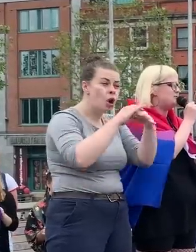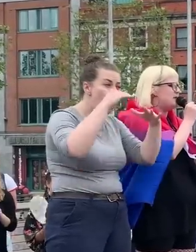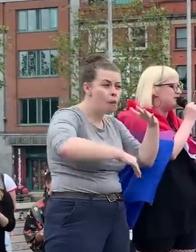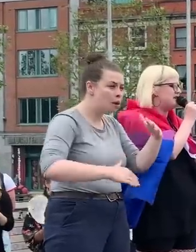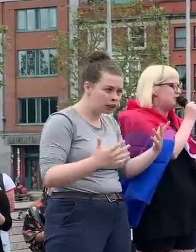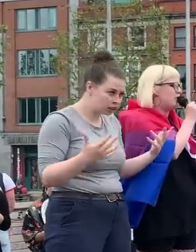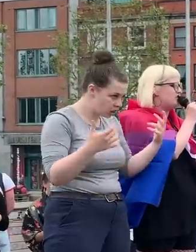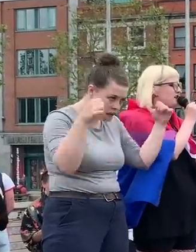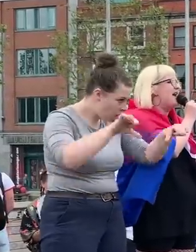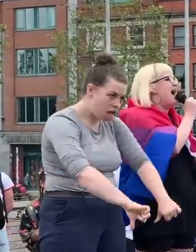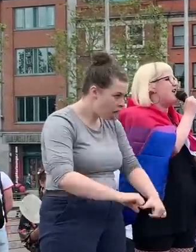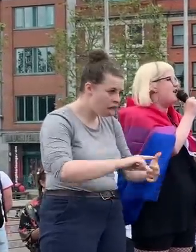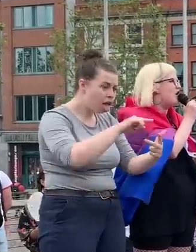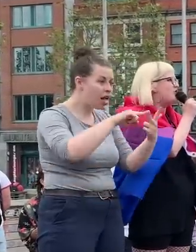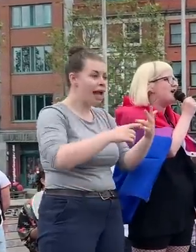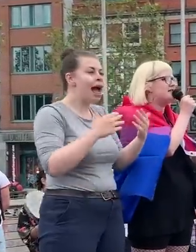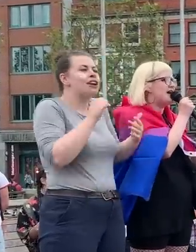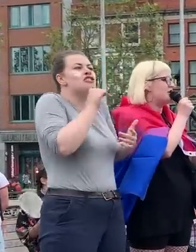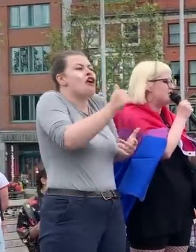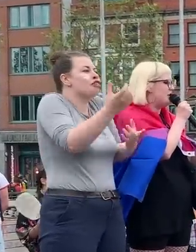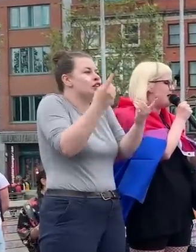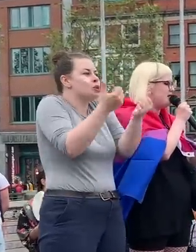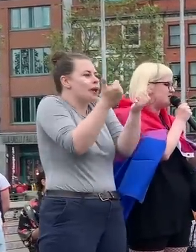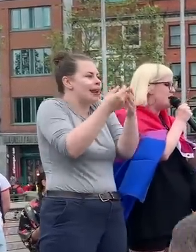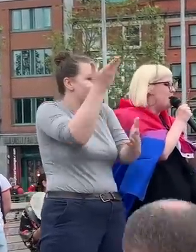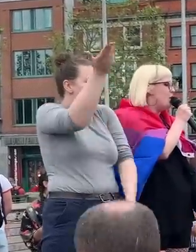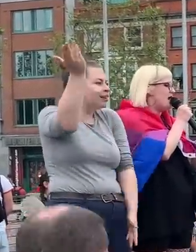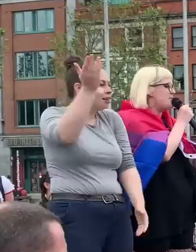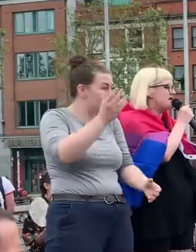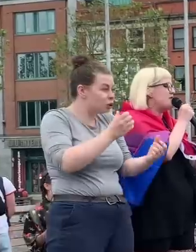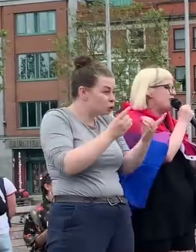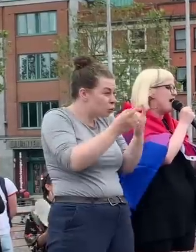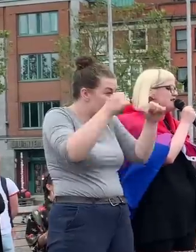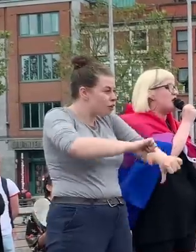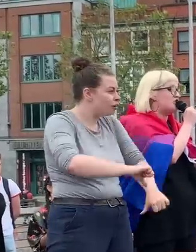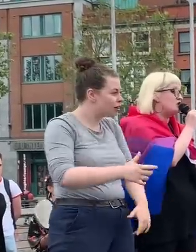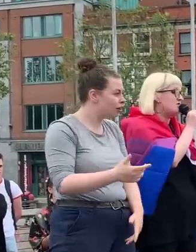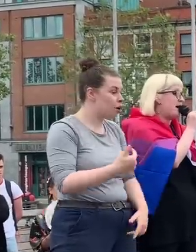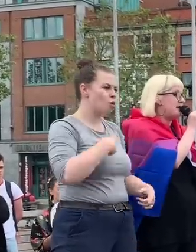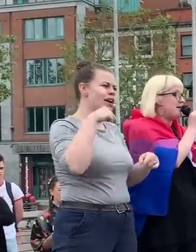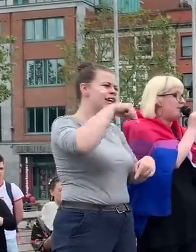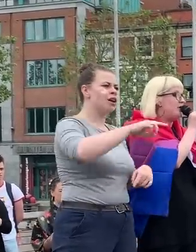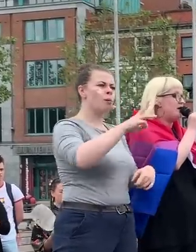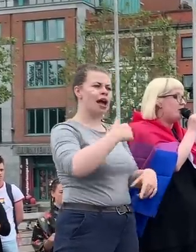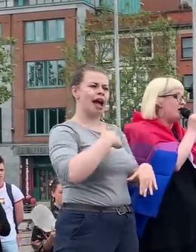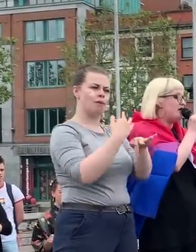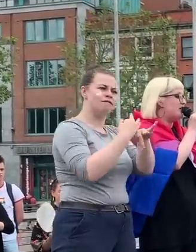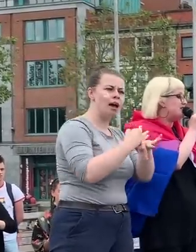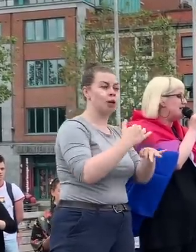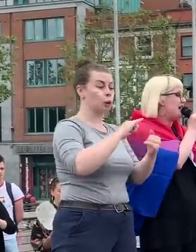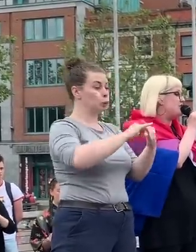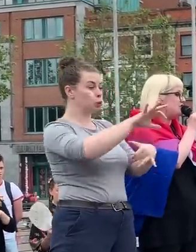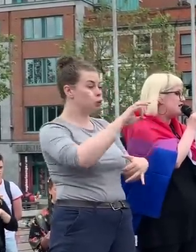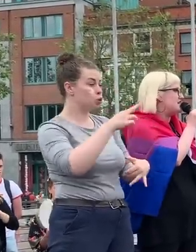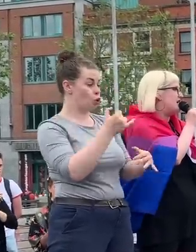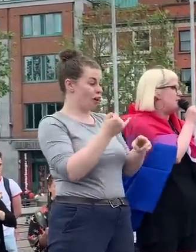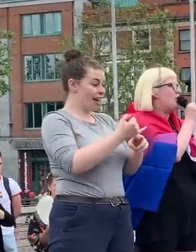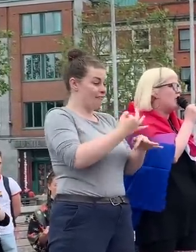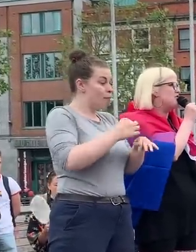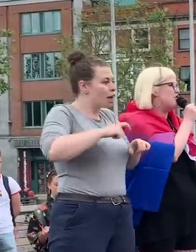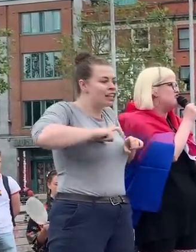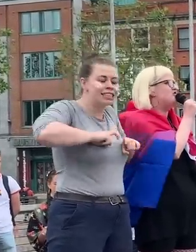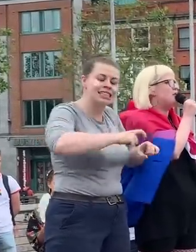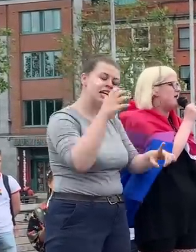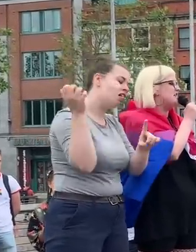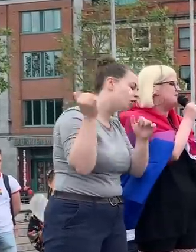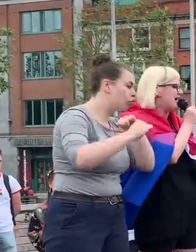LGBTQ plus people disproportionately and nothing is said or done about it. We're here because our friends, our chosen family, people we know and love are still getting the shit kicked out of them